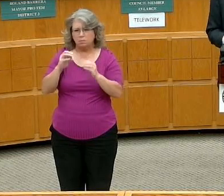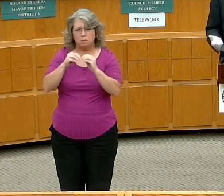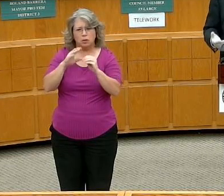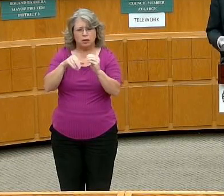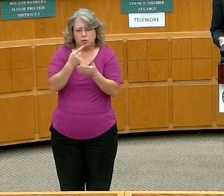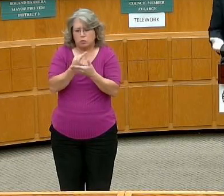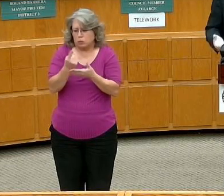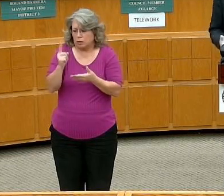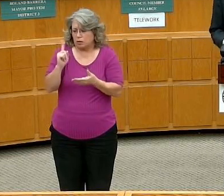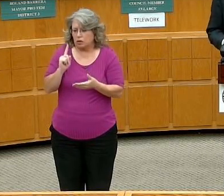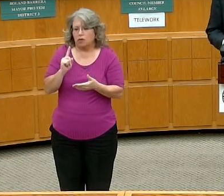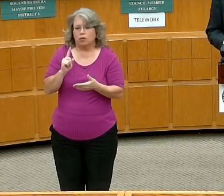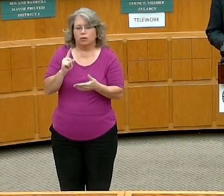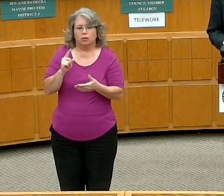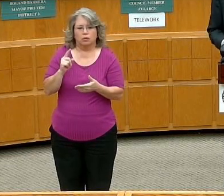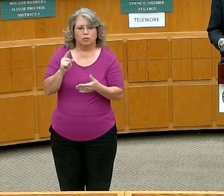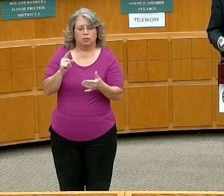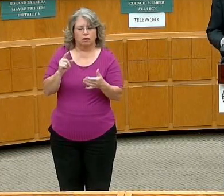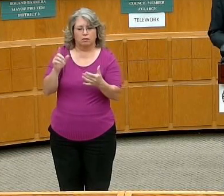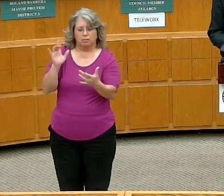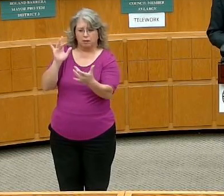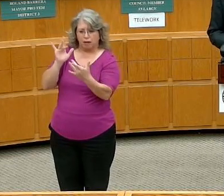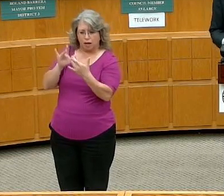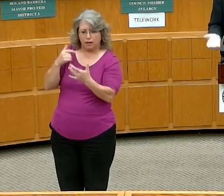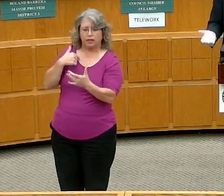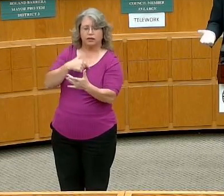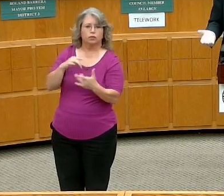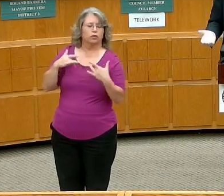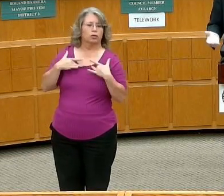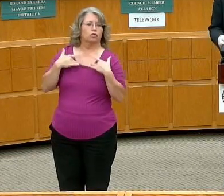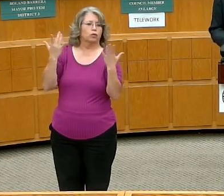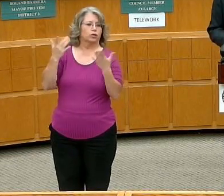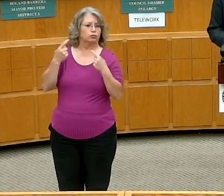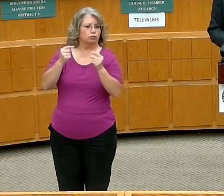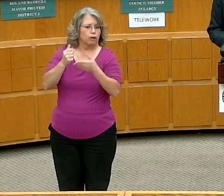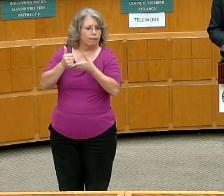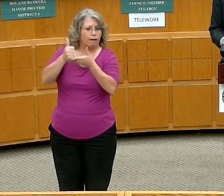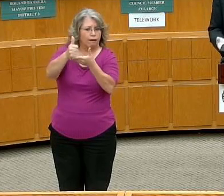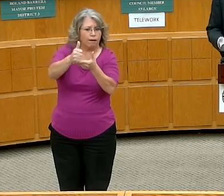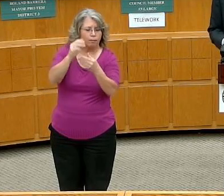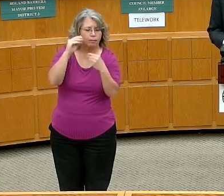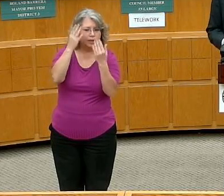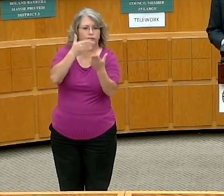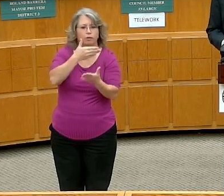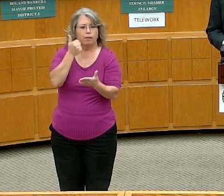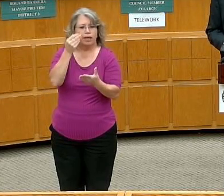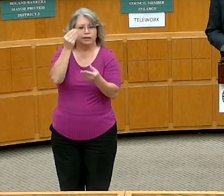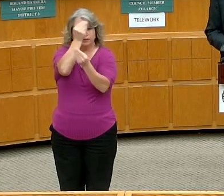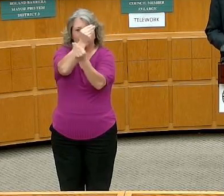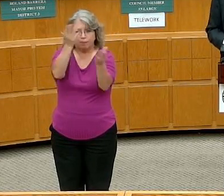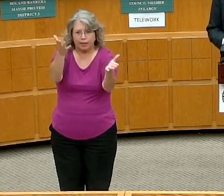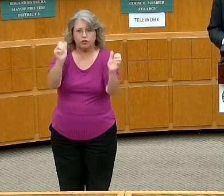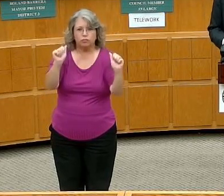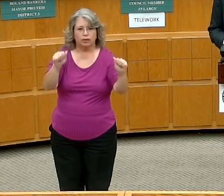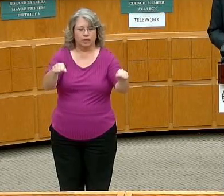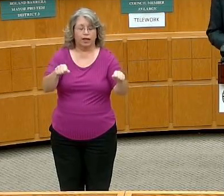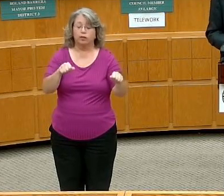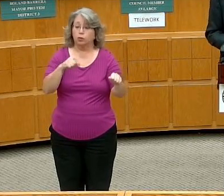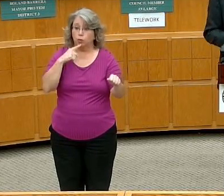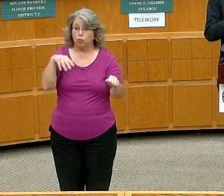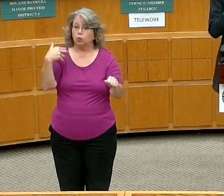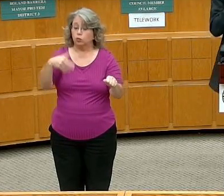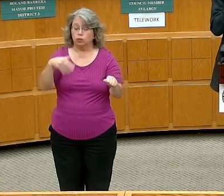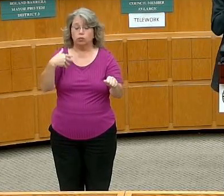were delighted to try to help and give you the best information that we can. And it's been a pretty intense